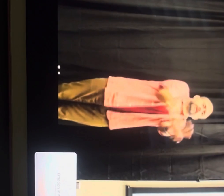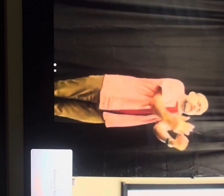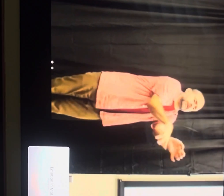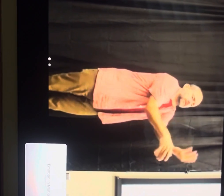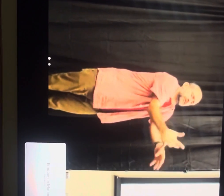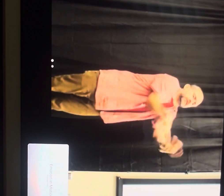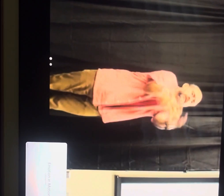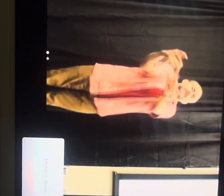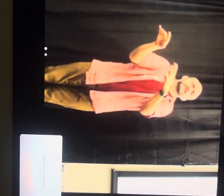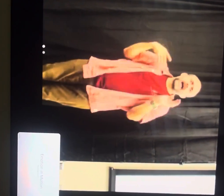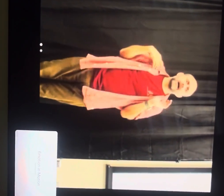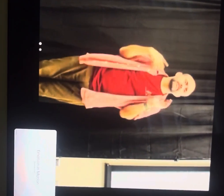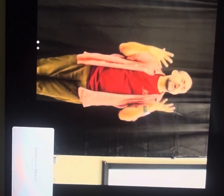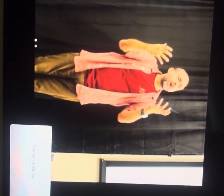flopping.